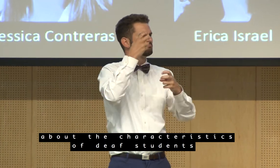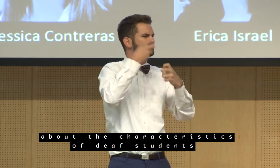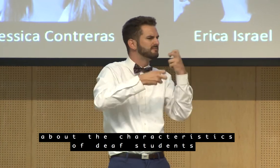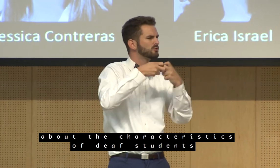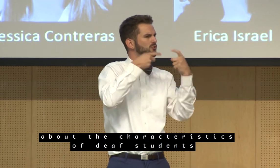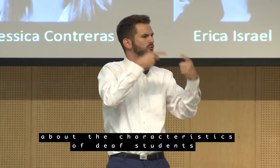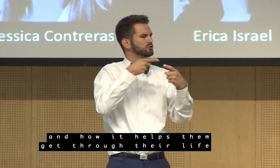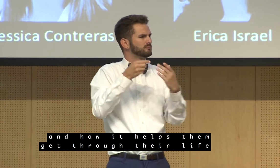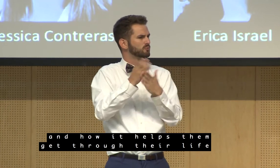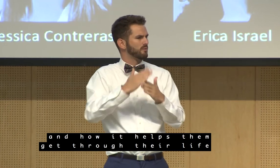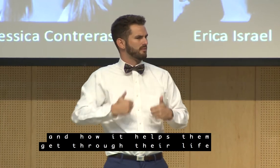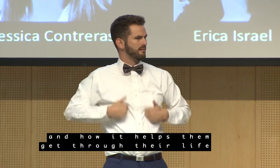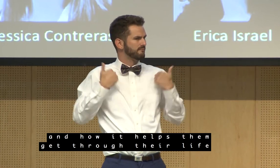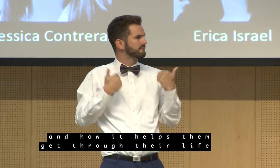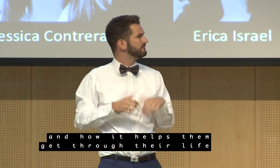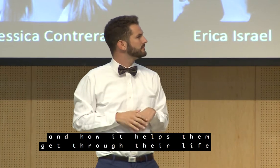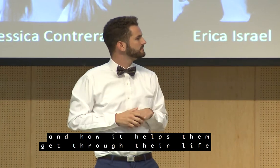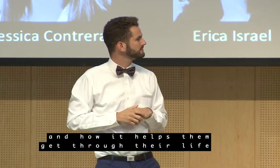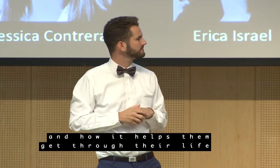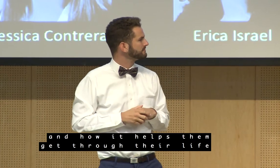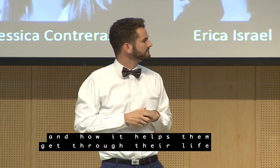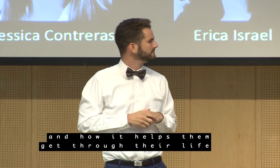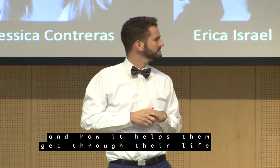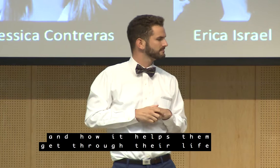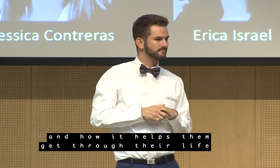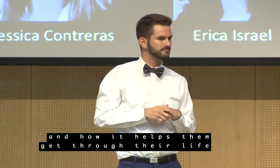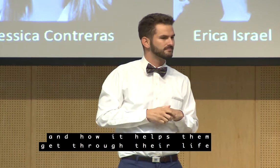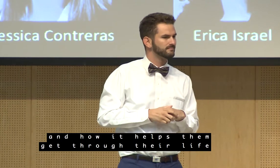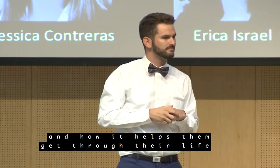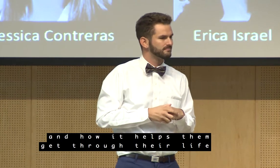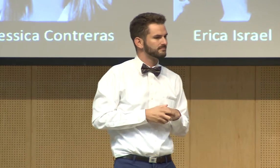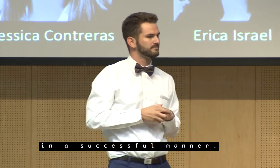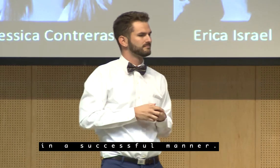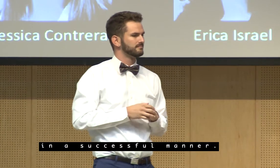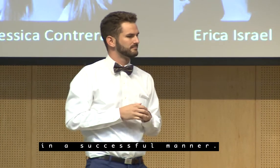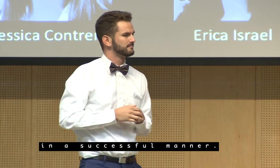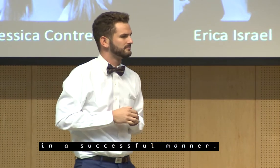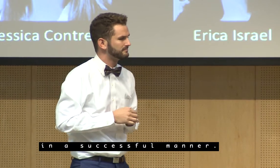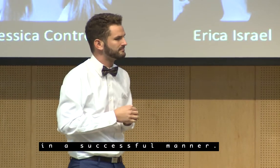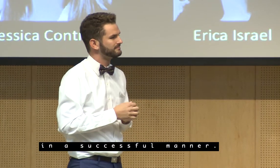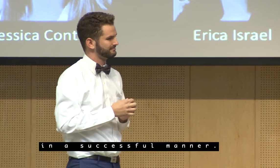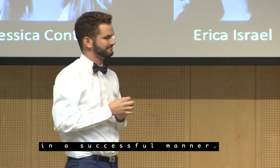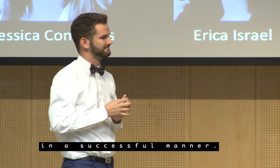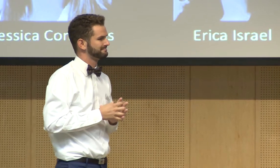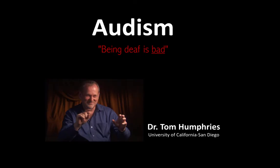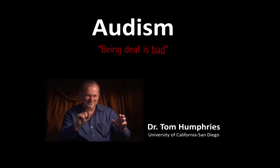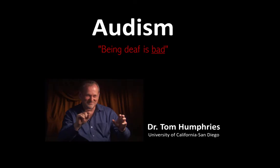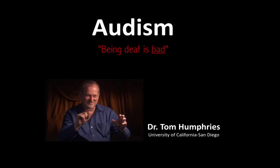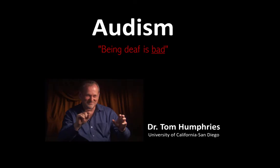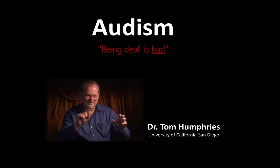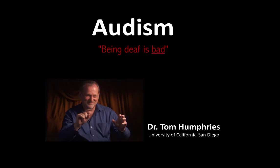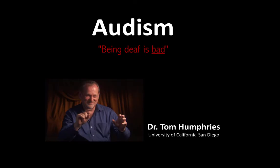characteristics of deaf students and how it helps, what helps them get through their life in a successful manner.